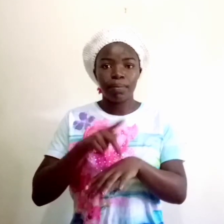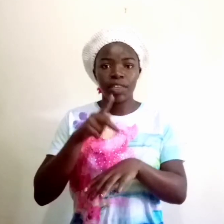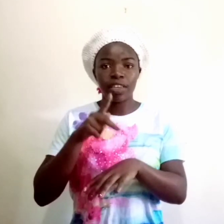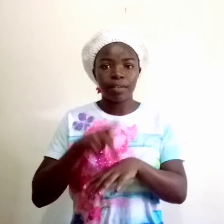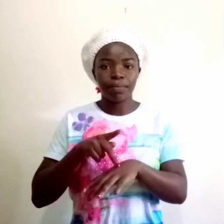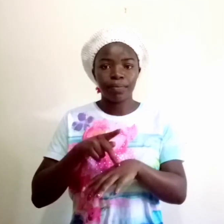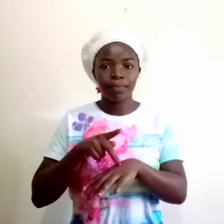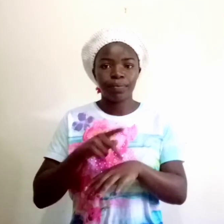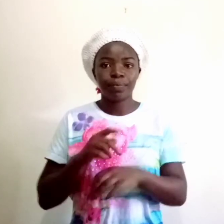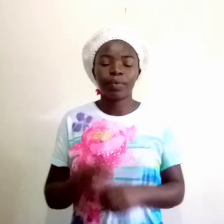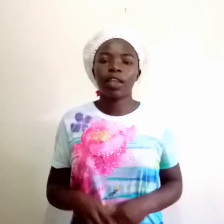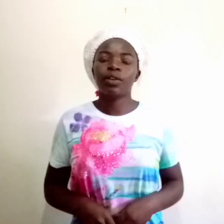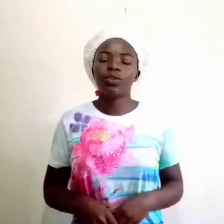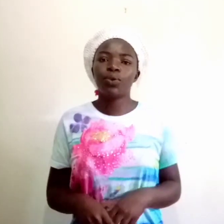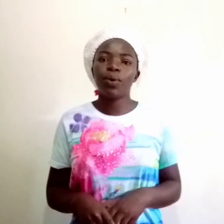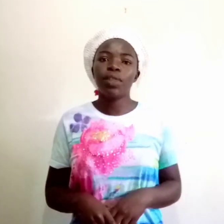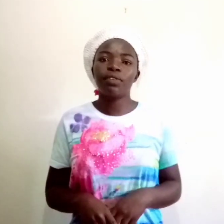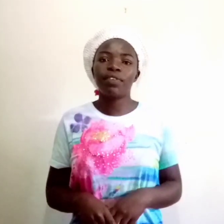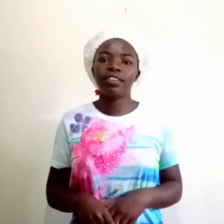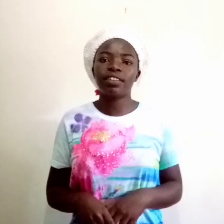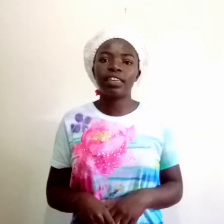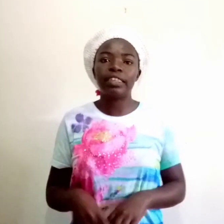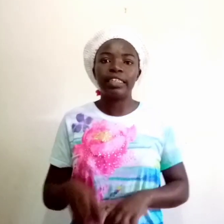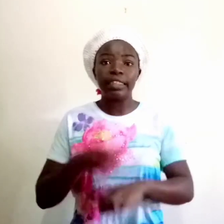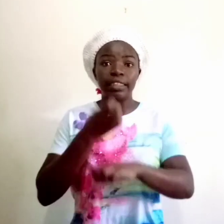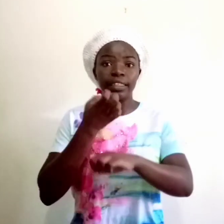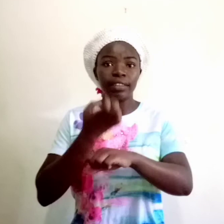Peter. So the first sign is,